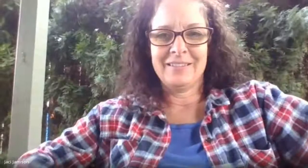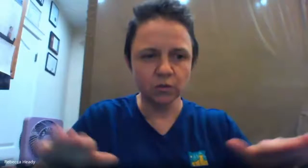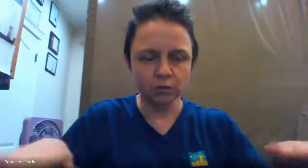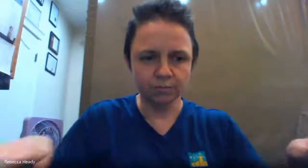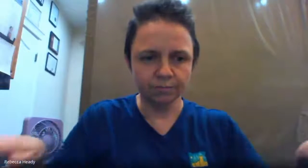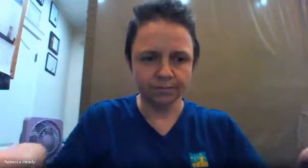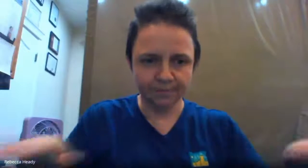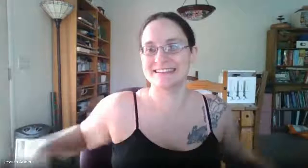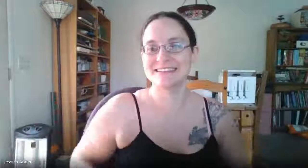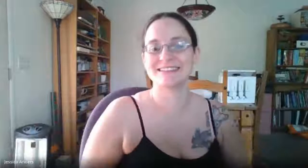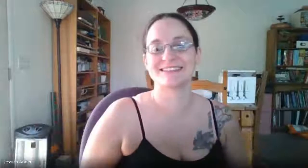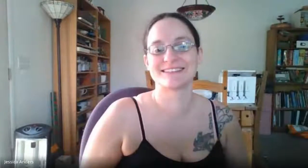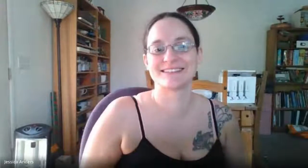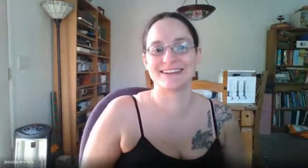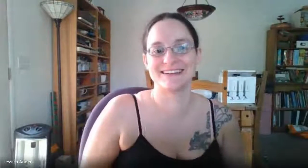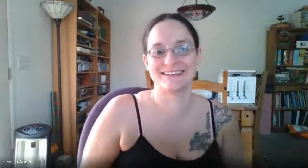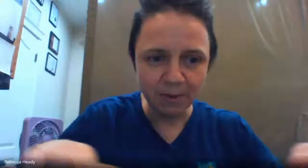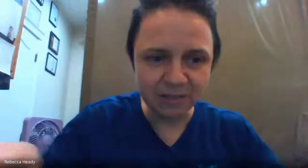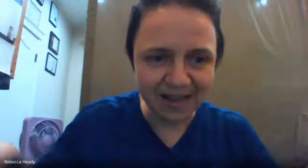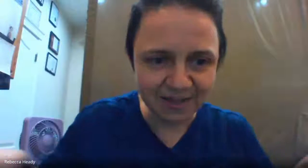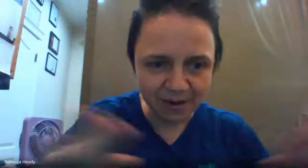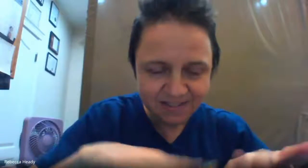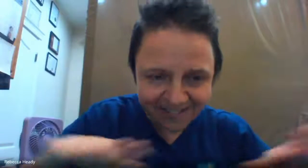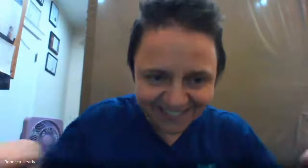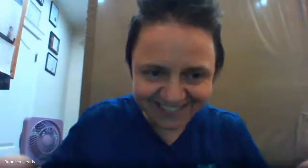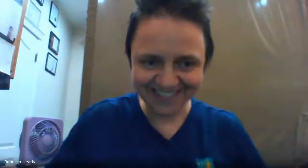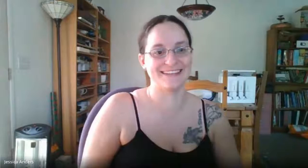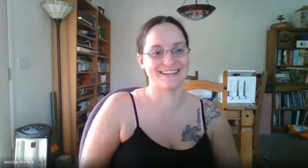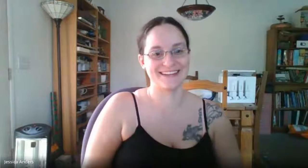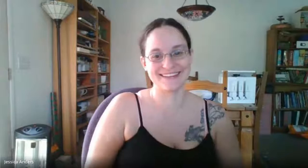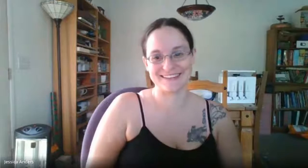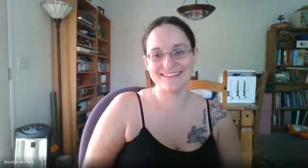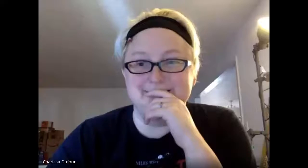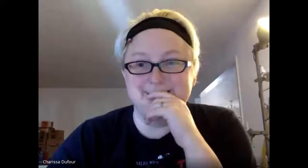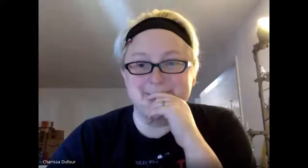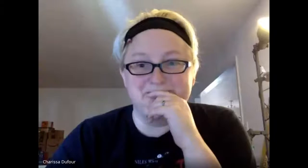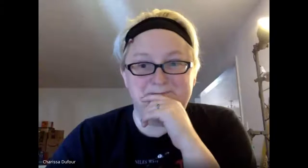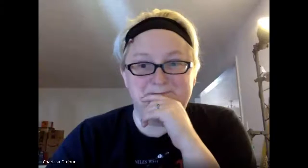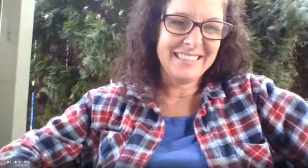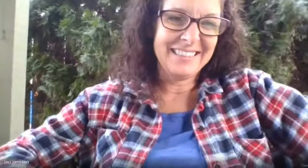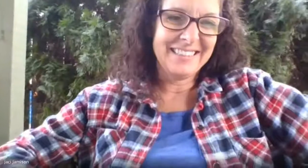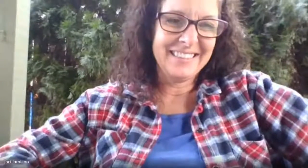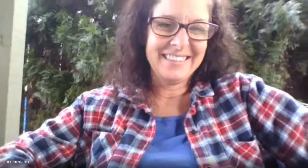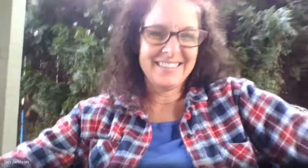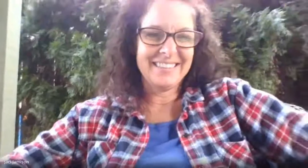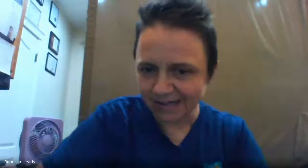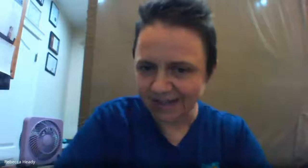do that's a bunch of basketballs. Yeah. The whole team. Baby already did that one. That's not